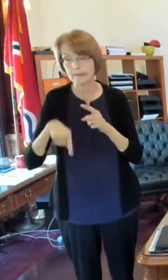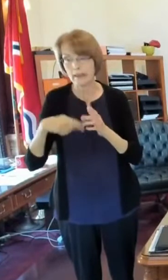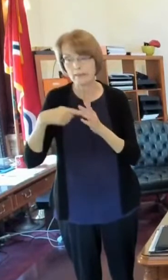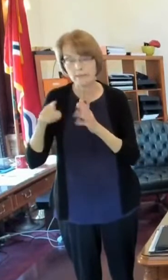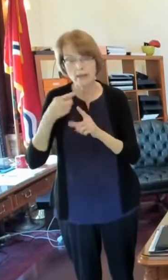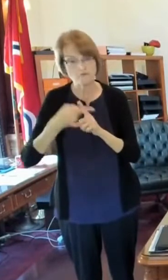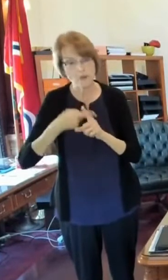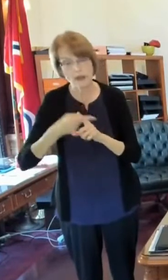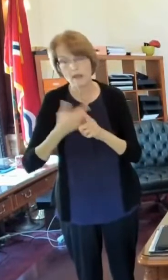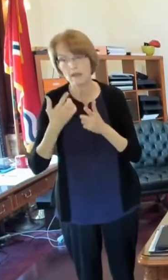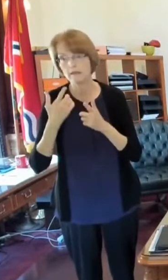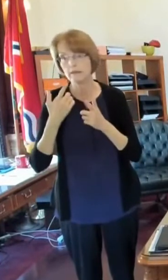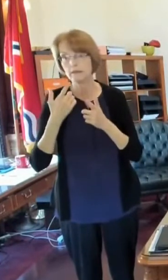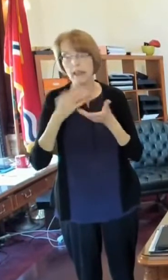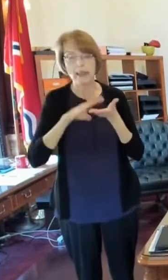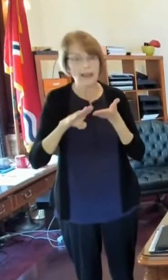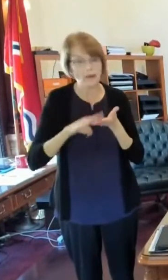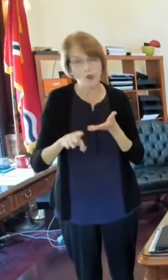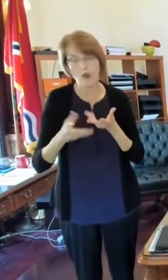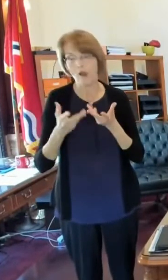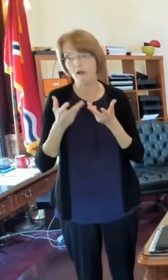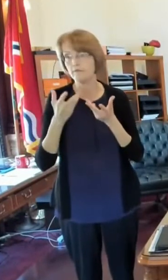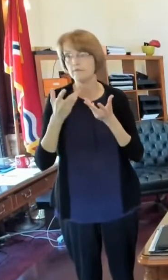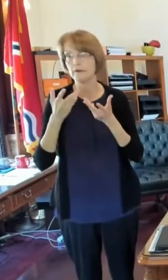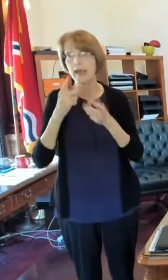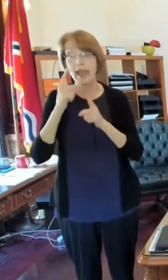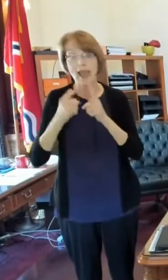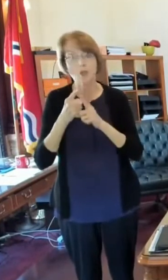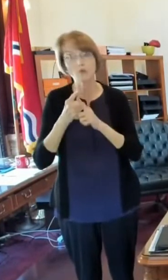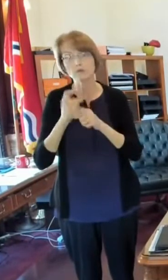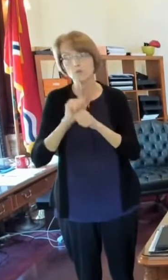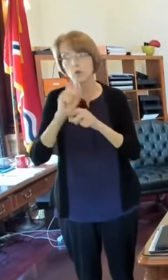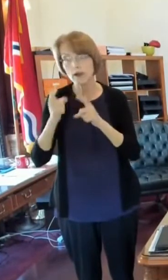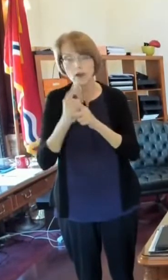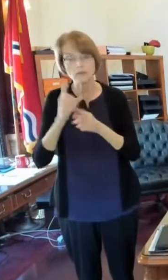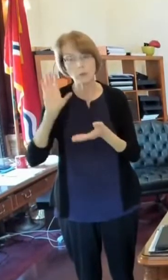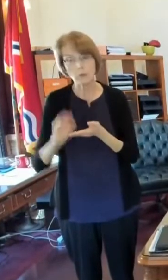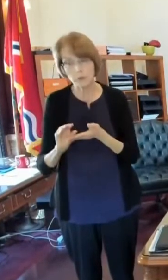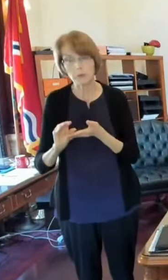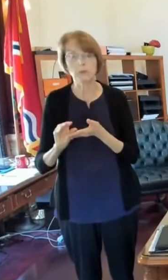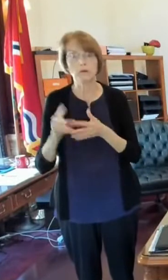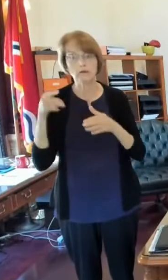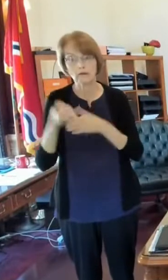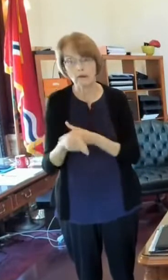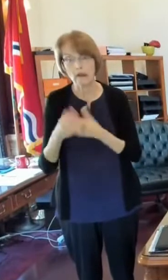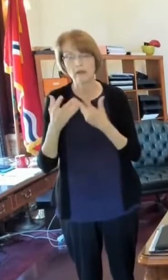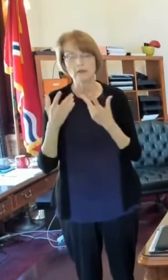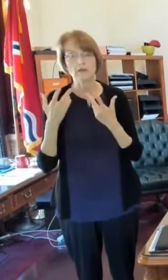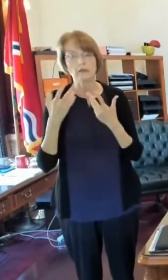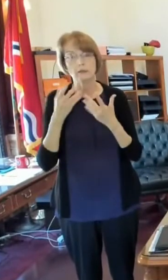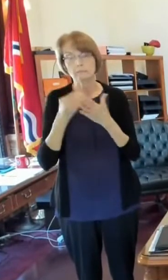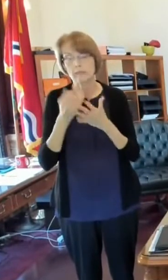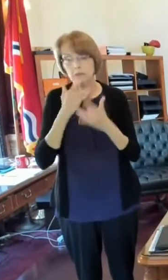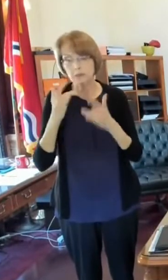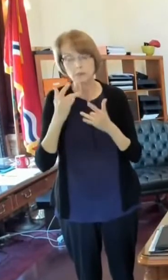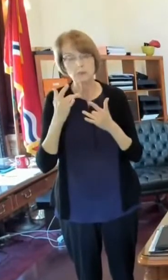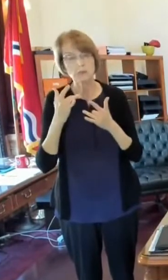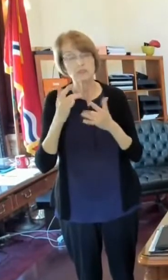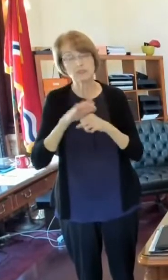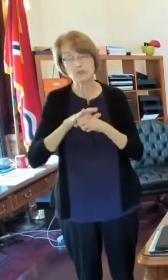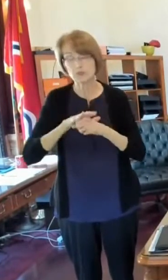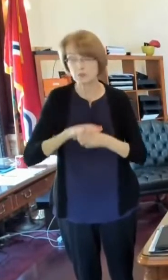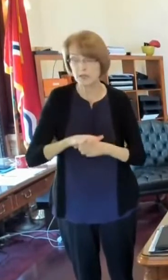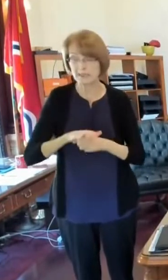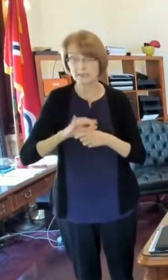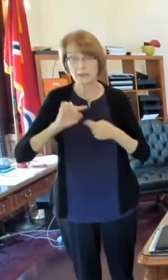cut back. That is causes a tremendous amount of stress and pain and difficulty